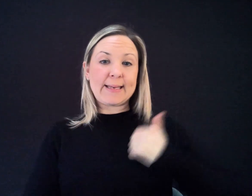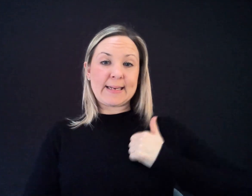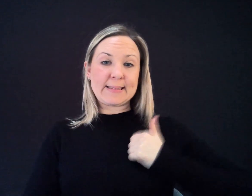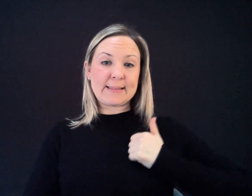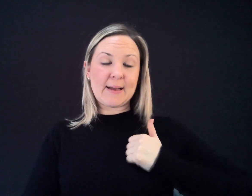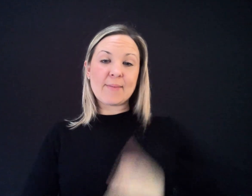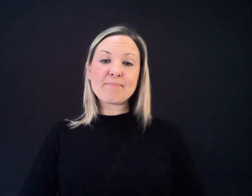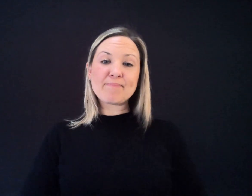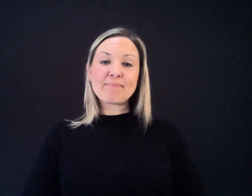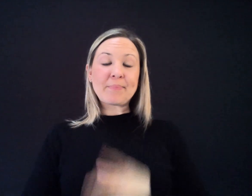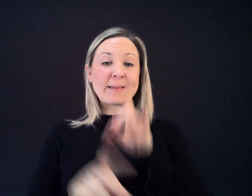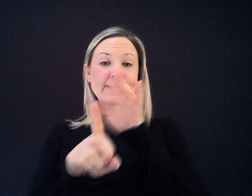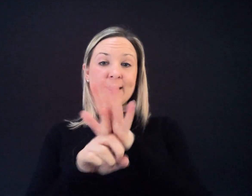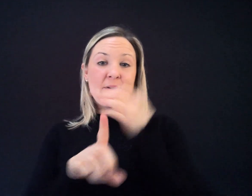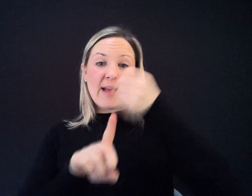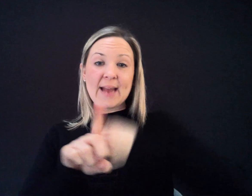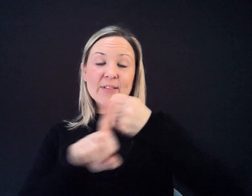The self-advocacy webinars are offered on